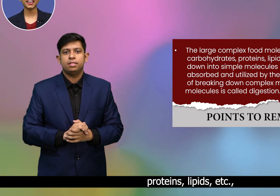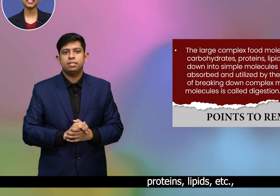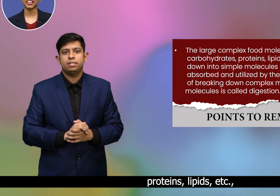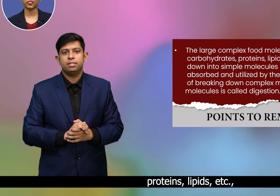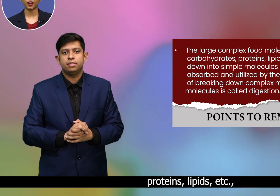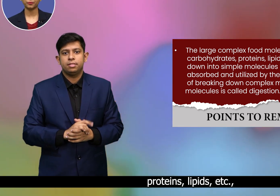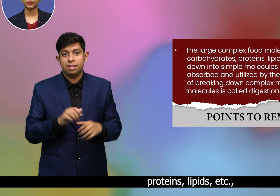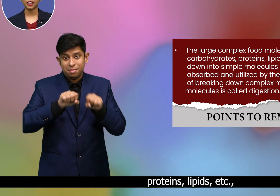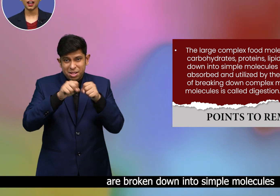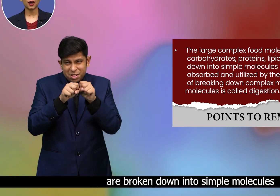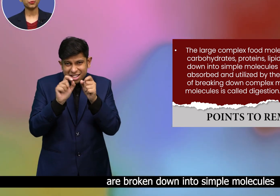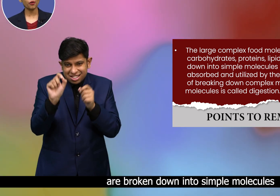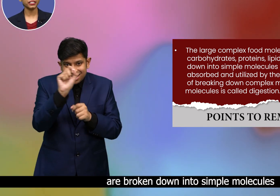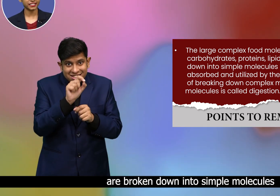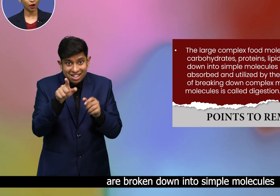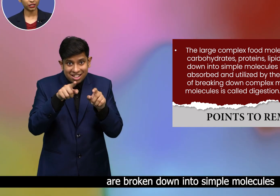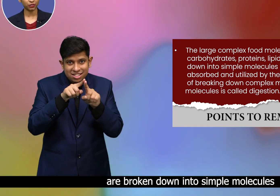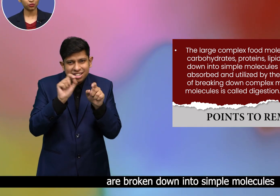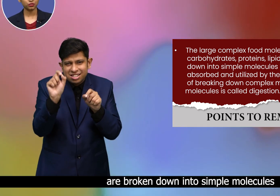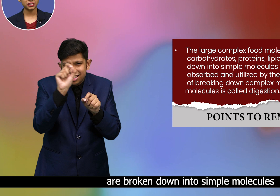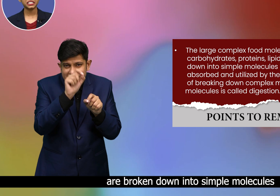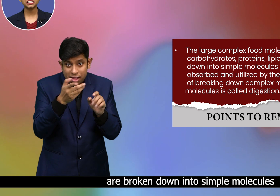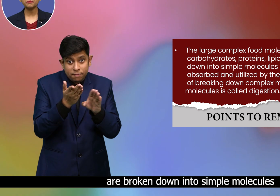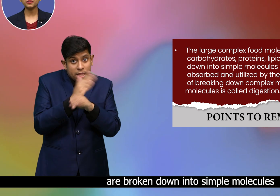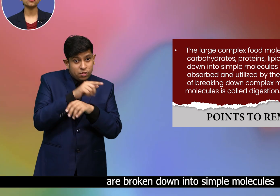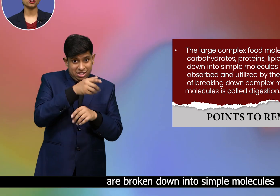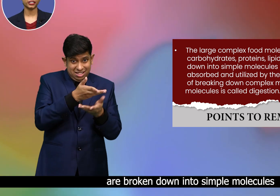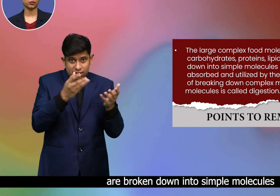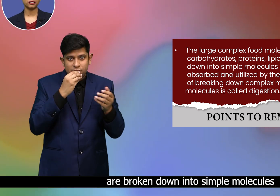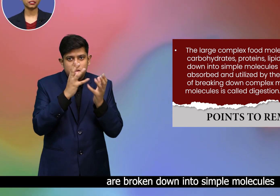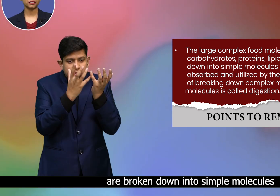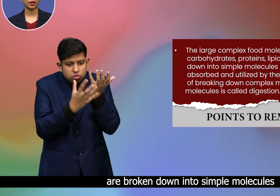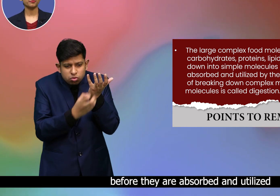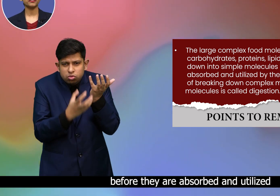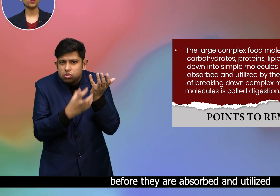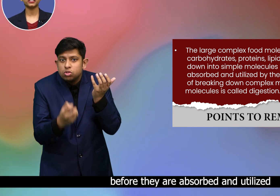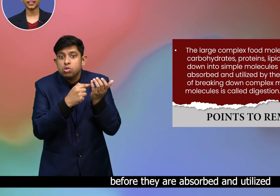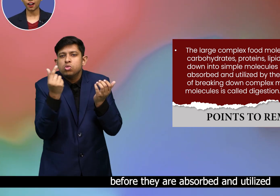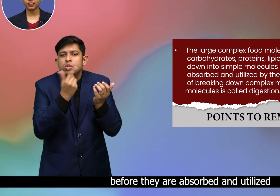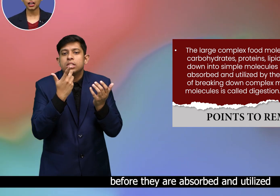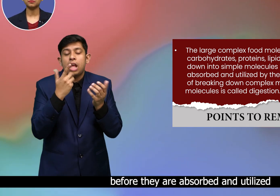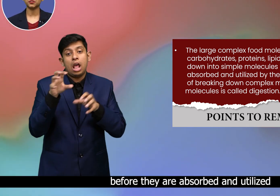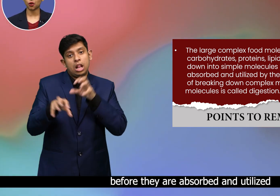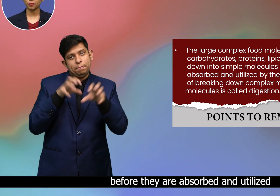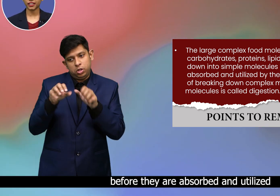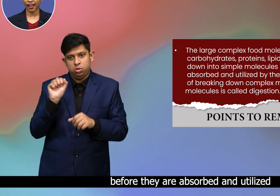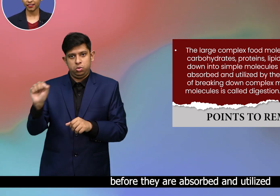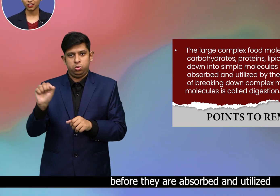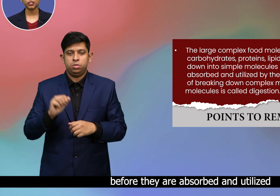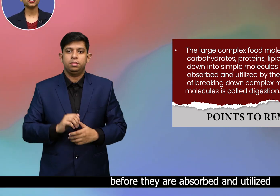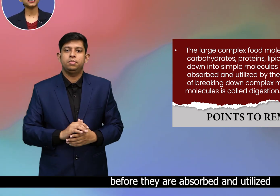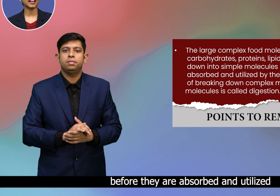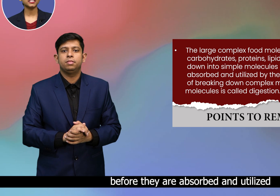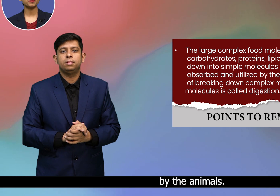lipids, etc. are broken down into simple molecules before they are absorbed